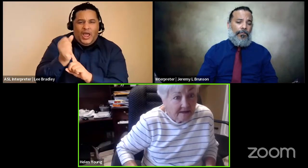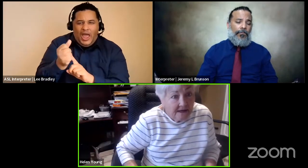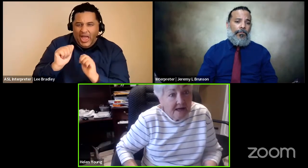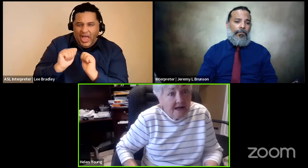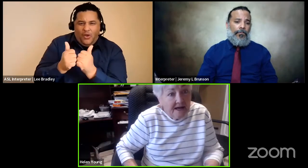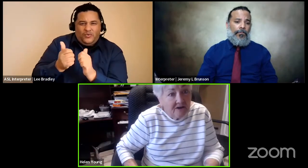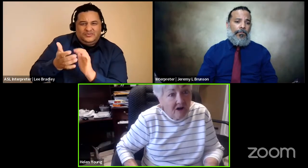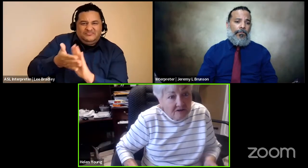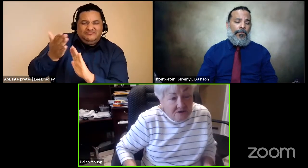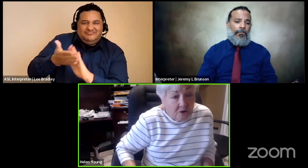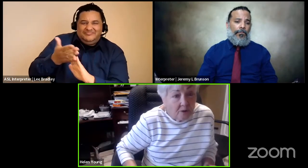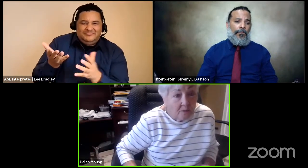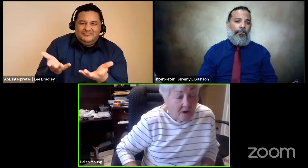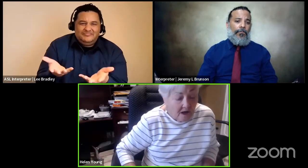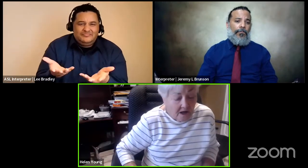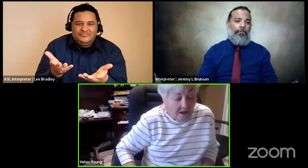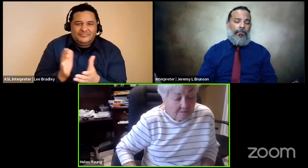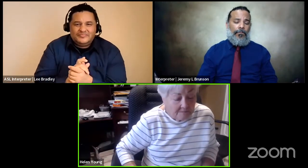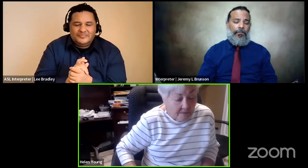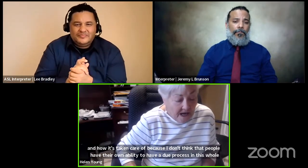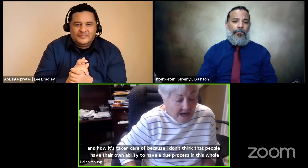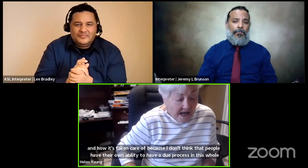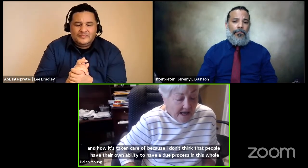done. And also,